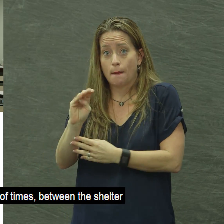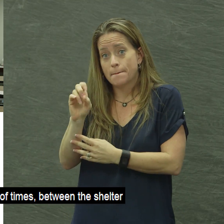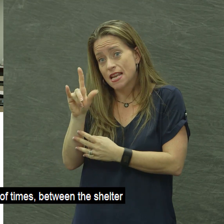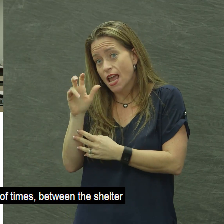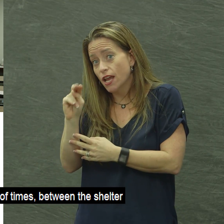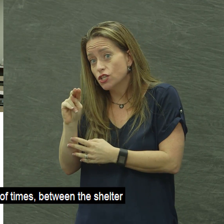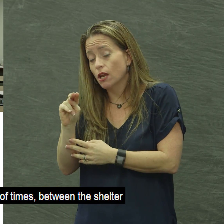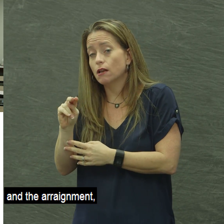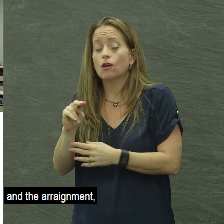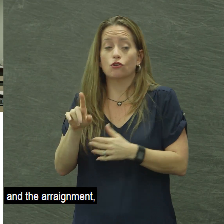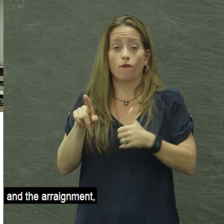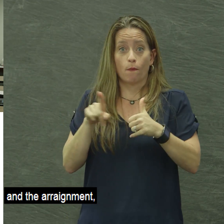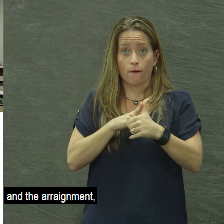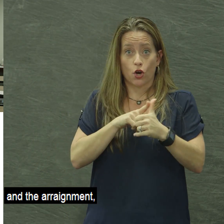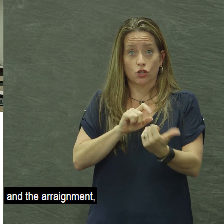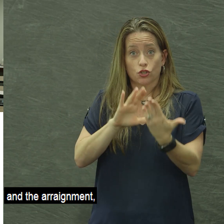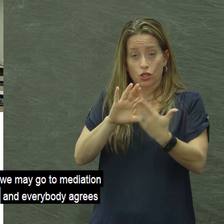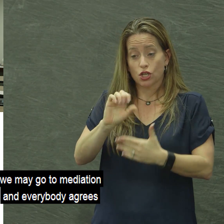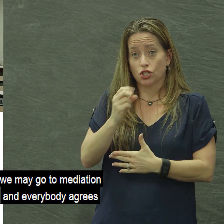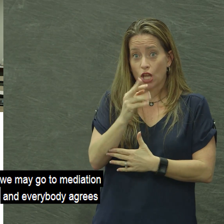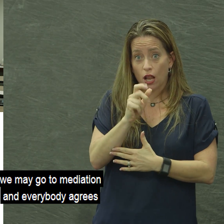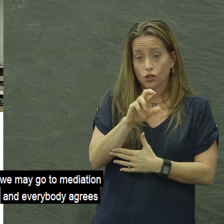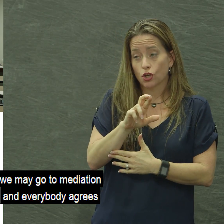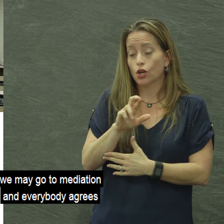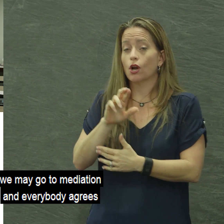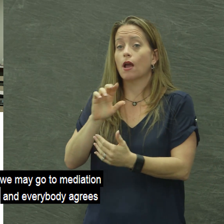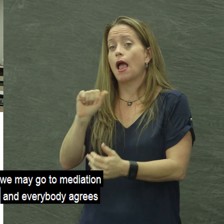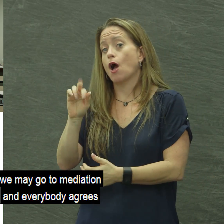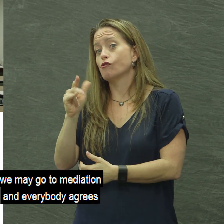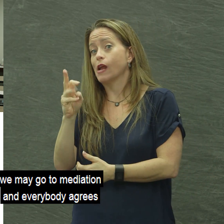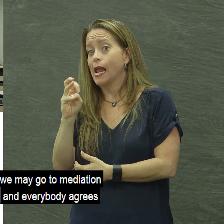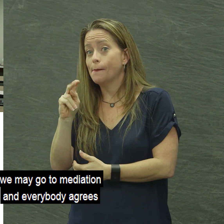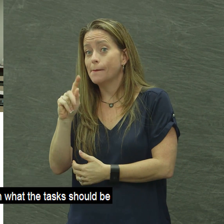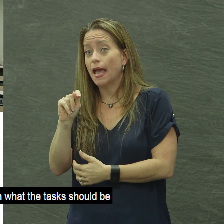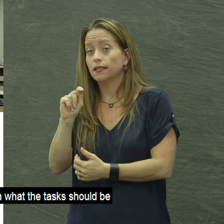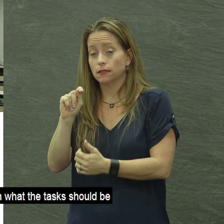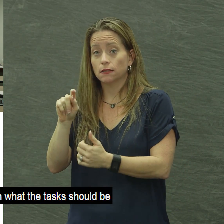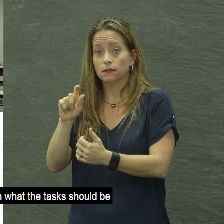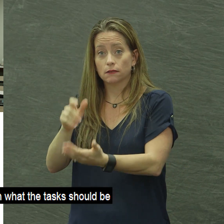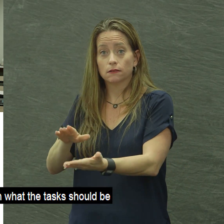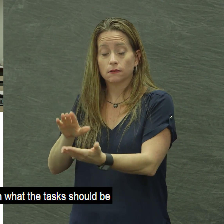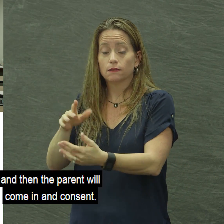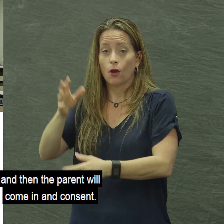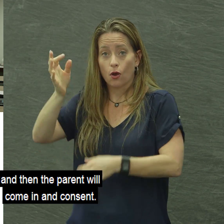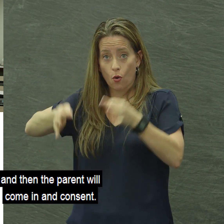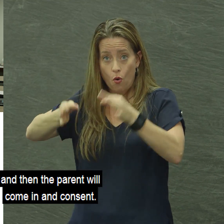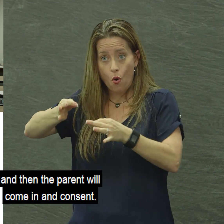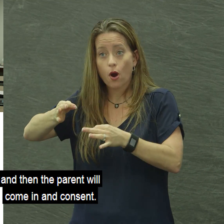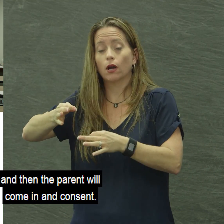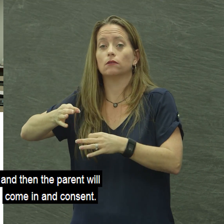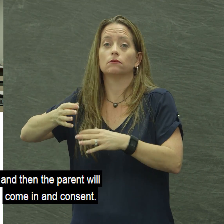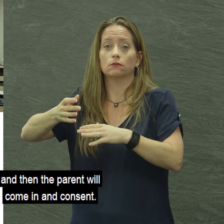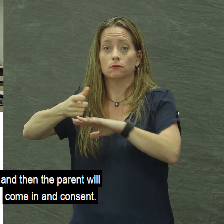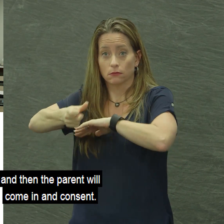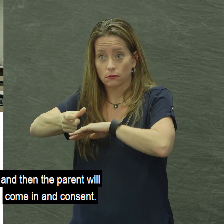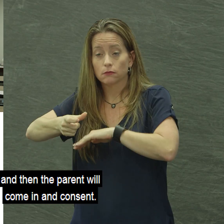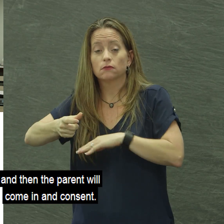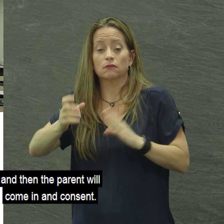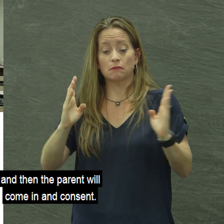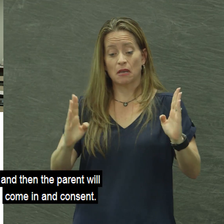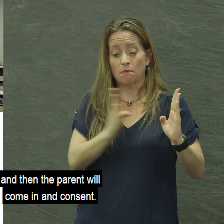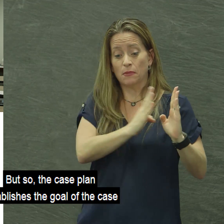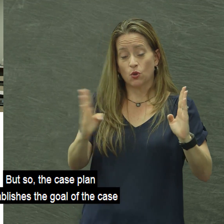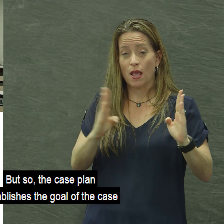the shelter and the arraignment, we may go to mediation and everybody agrees on what the task should be, and then the parent will come in and